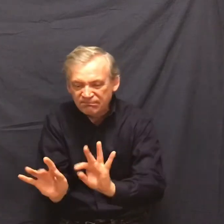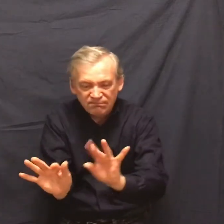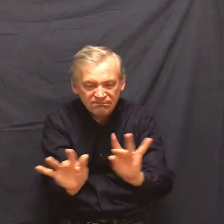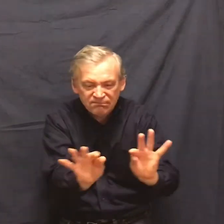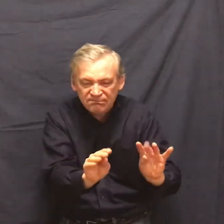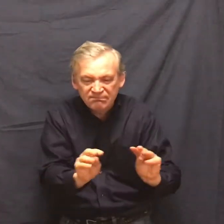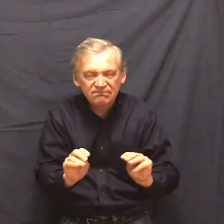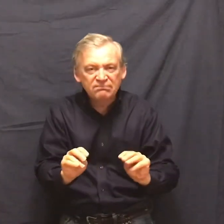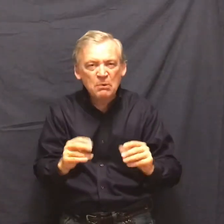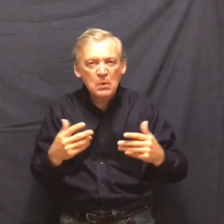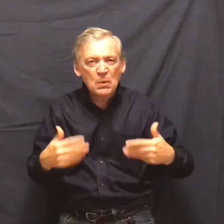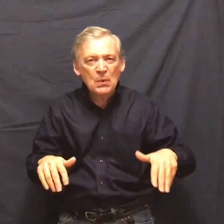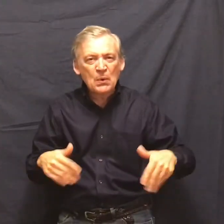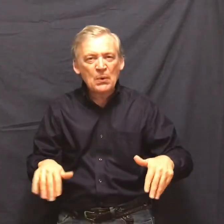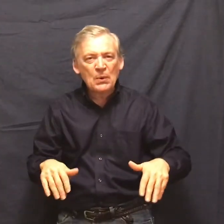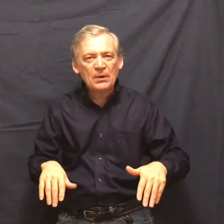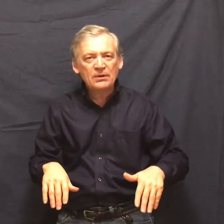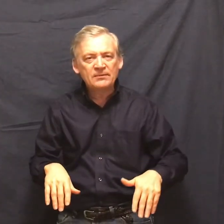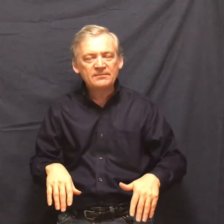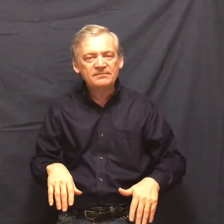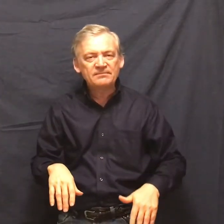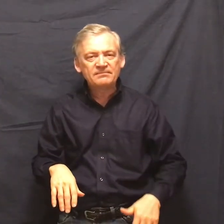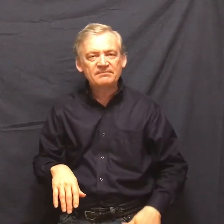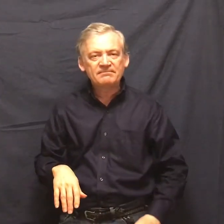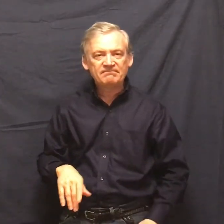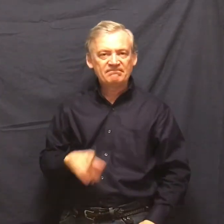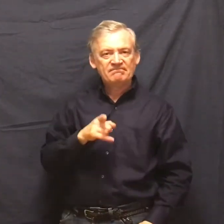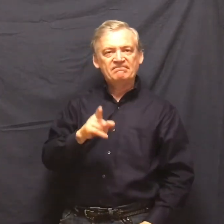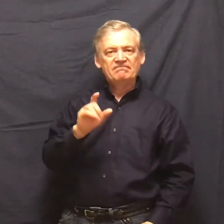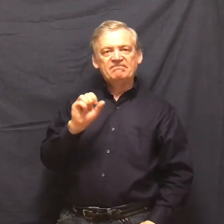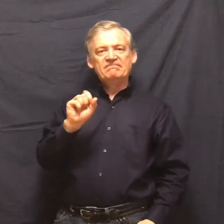He smoothed out his crushed hat, creased it in the middle, and put it on.